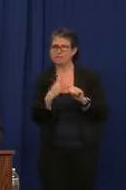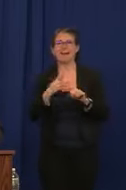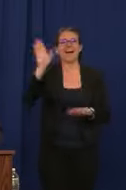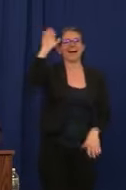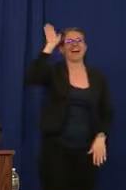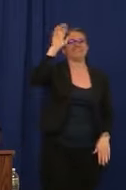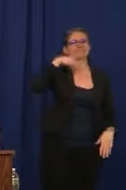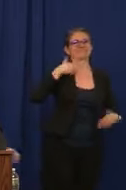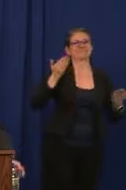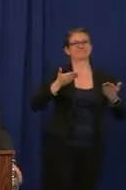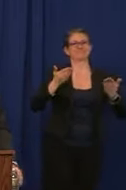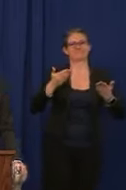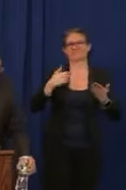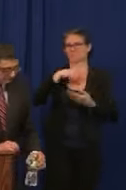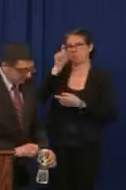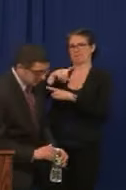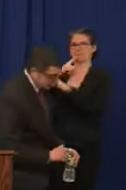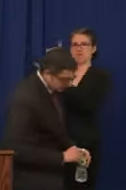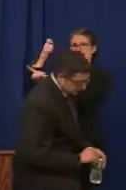a question for Governor Mills.